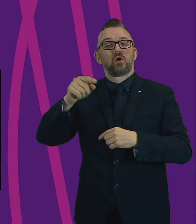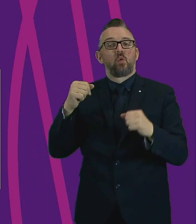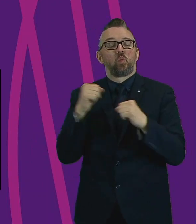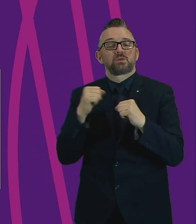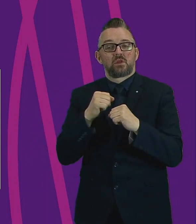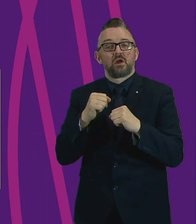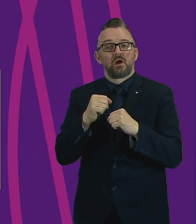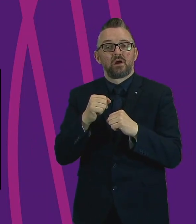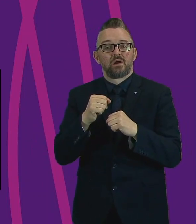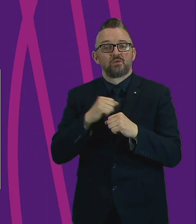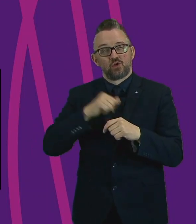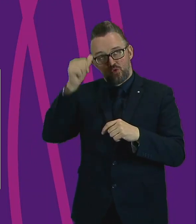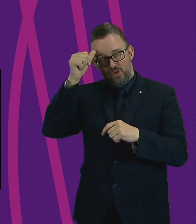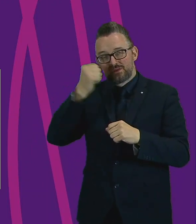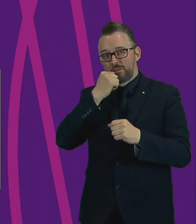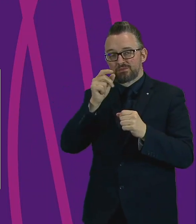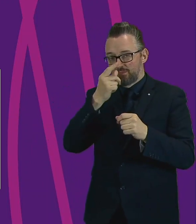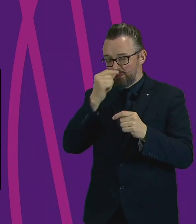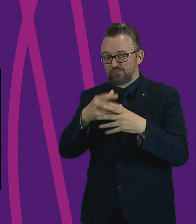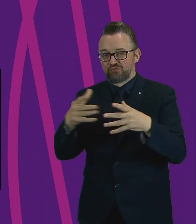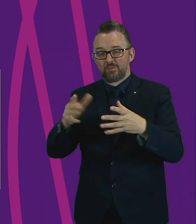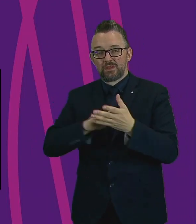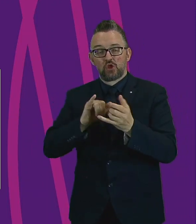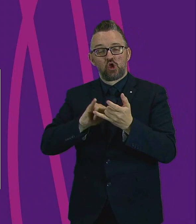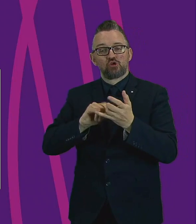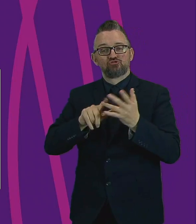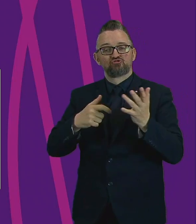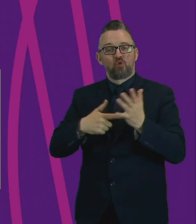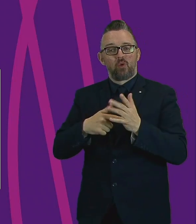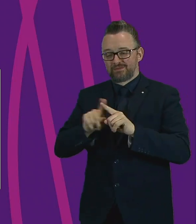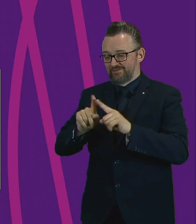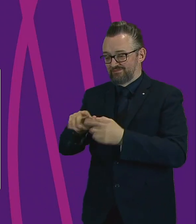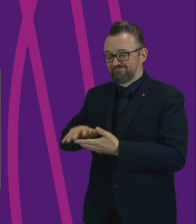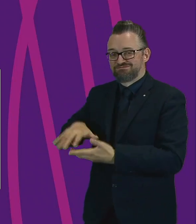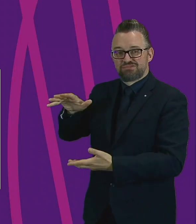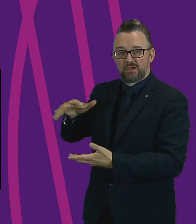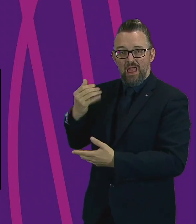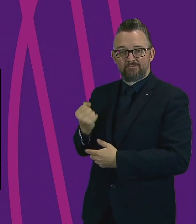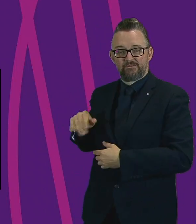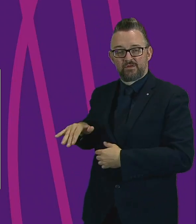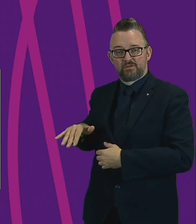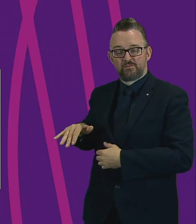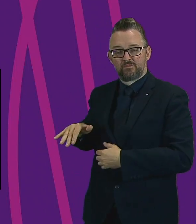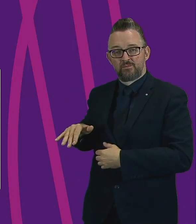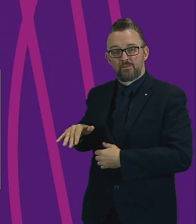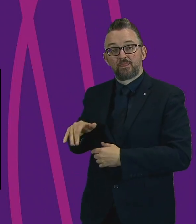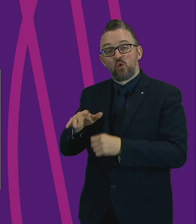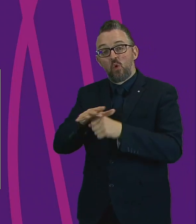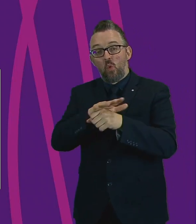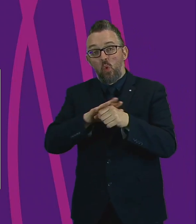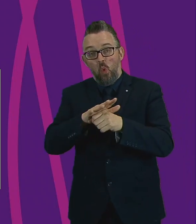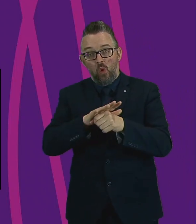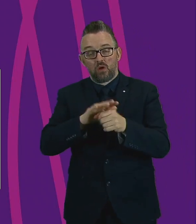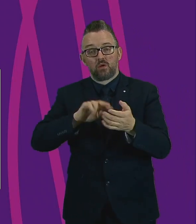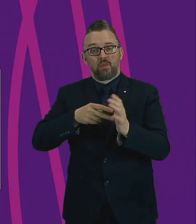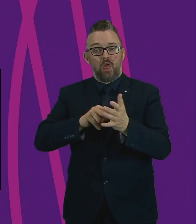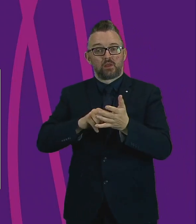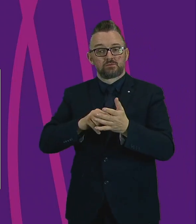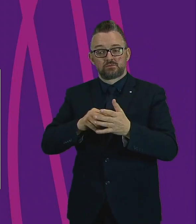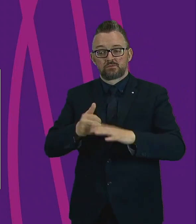including replenishing stockpiles and readying services. Local mobilisation plans may need to